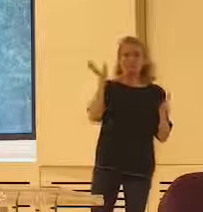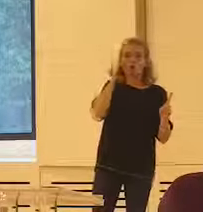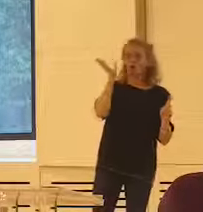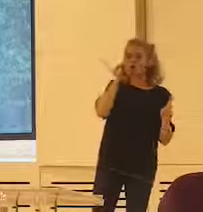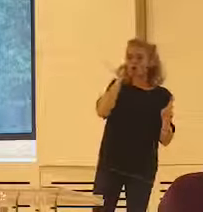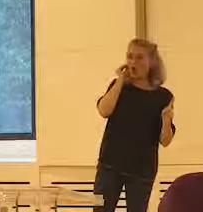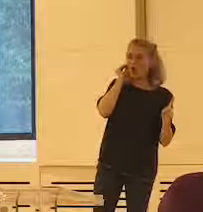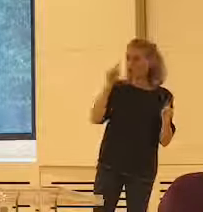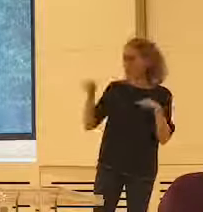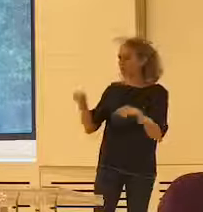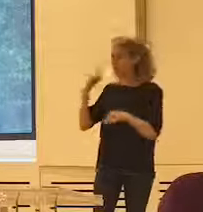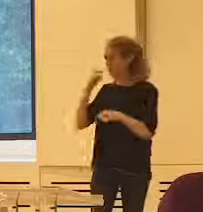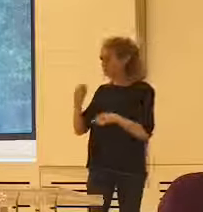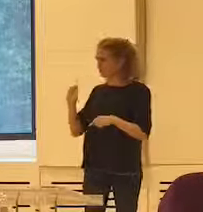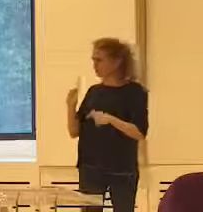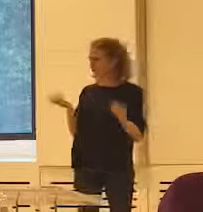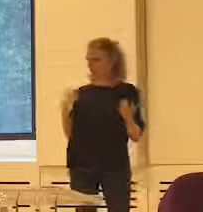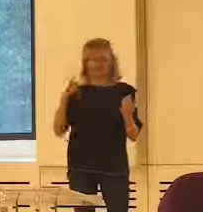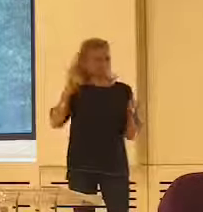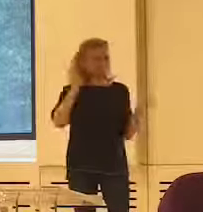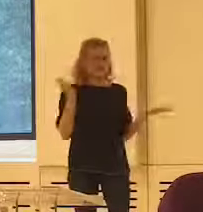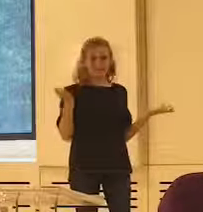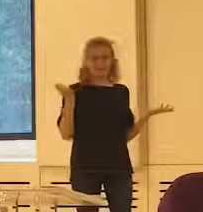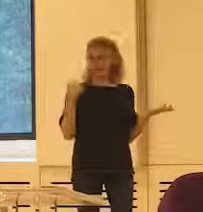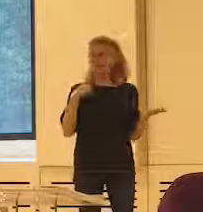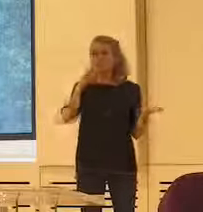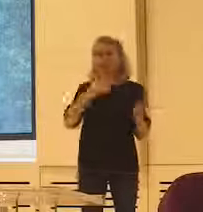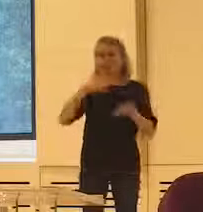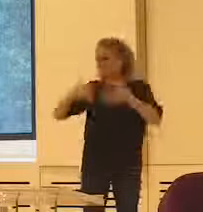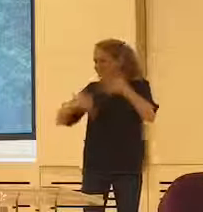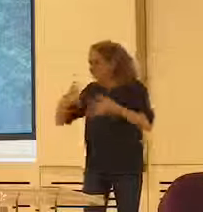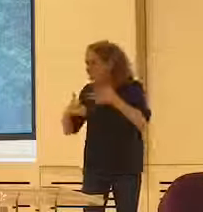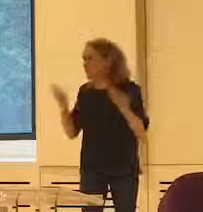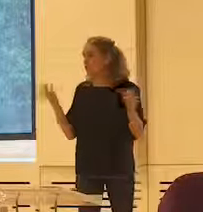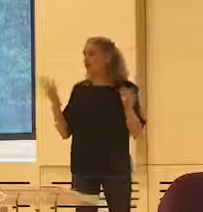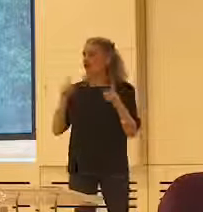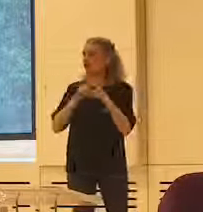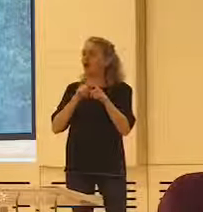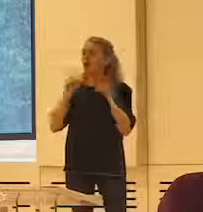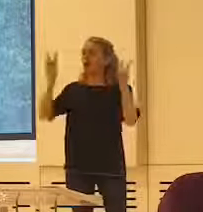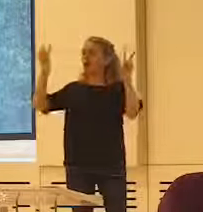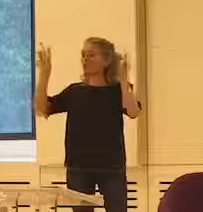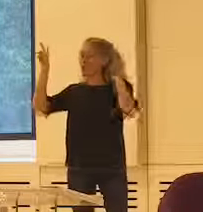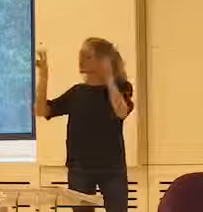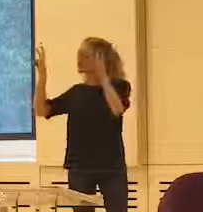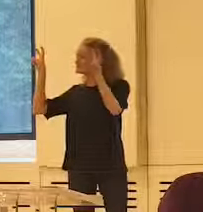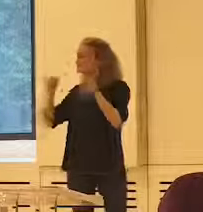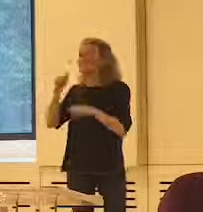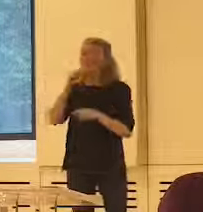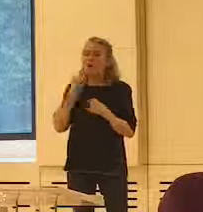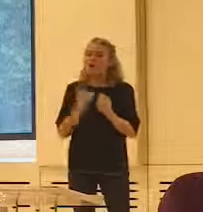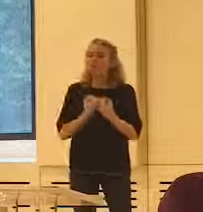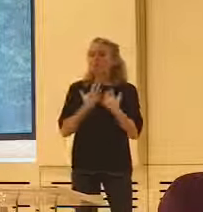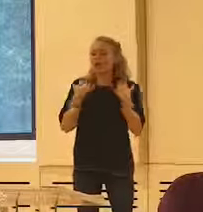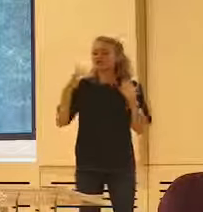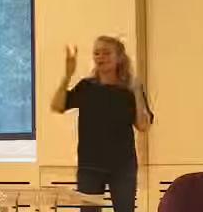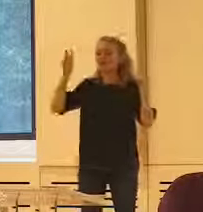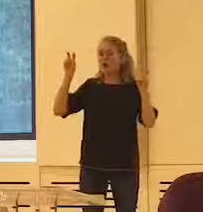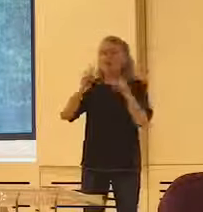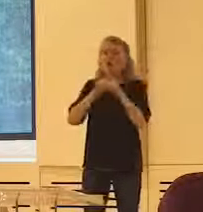That should be what happens. There are lots of audio books, but there are no signed books to be accessed. So